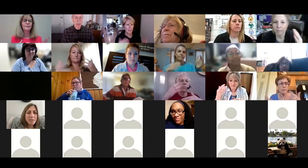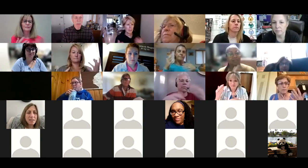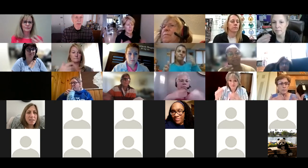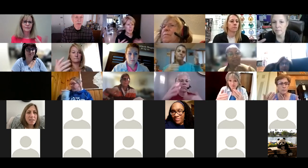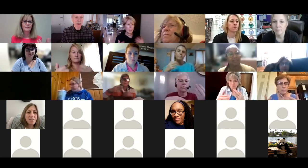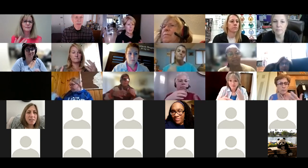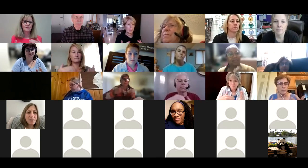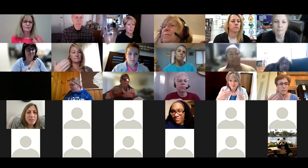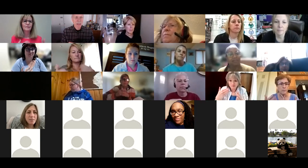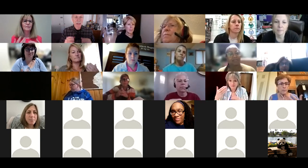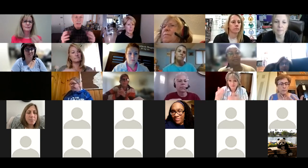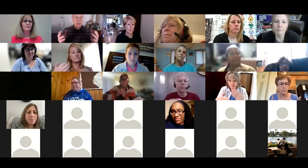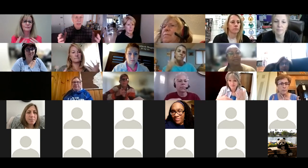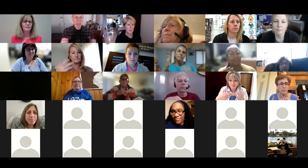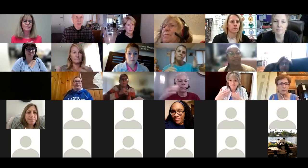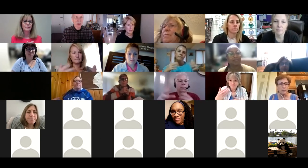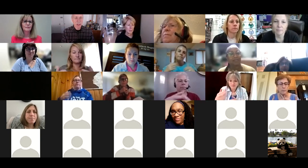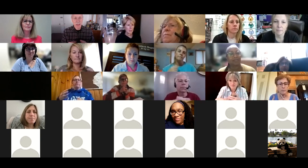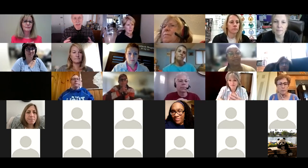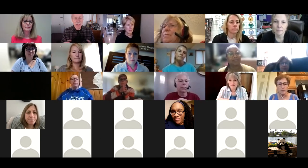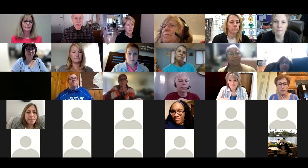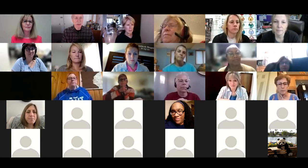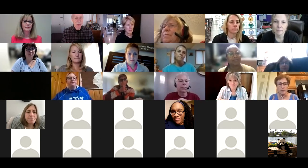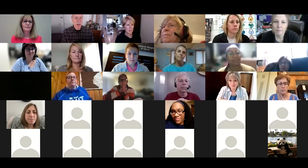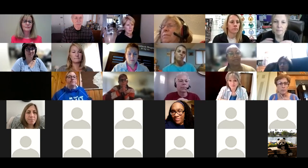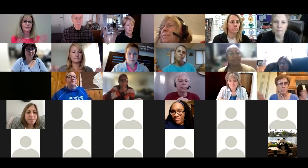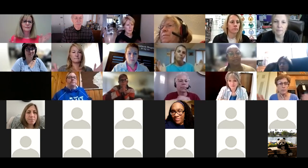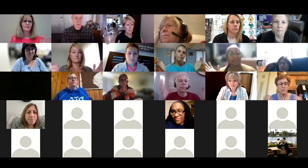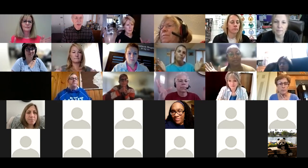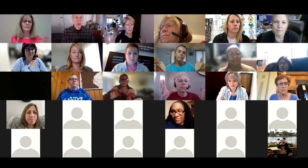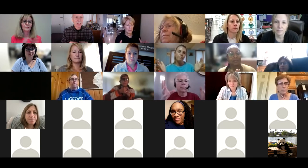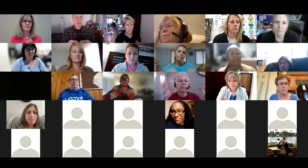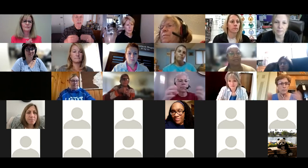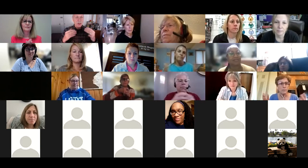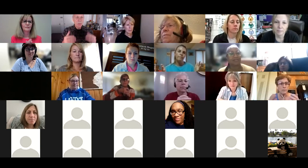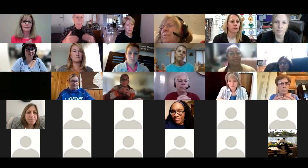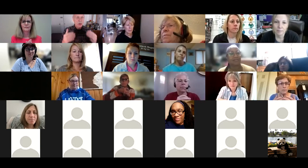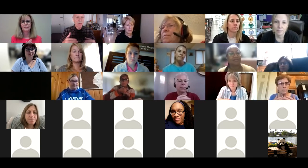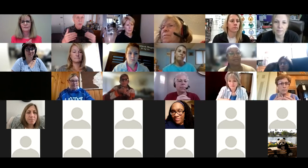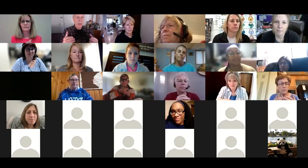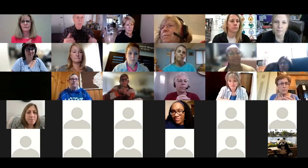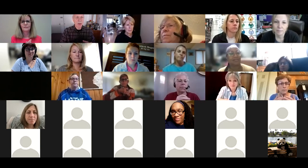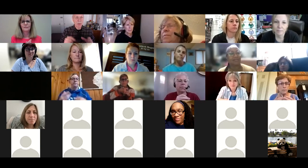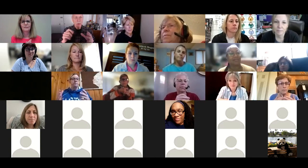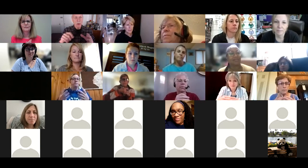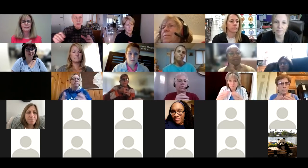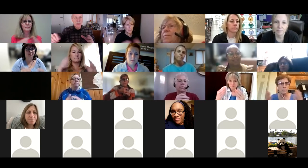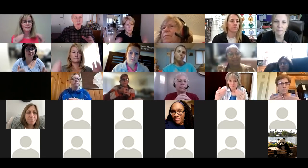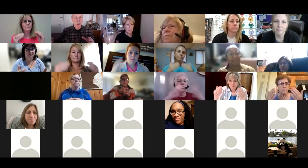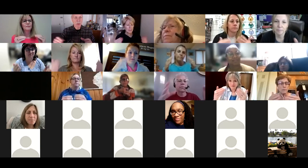whammy looks like. And I know Andrea Schindler, as I said at the start, her kids can speak triple whammies before they even start